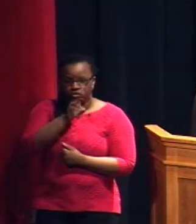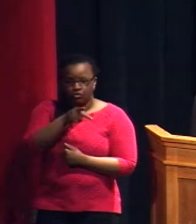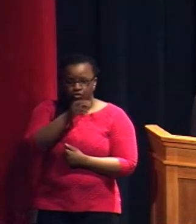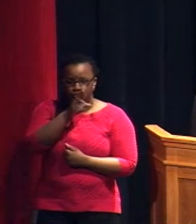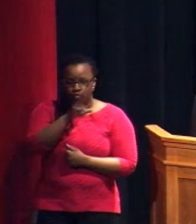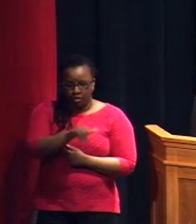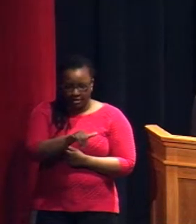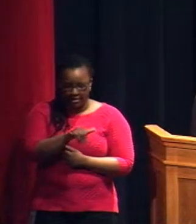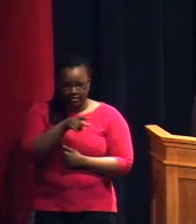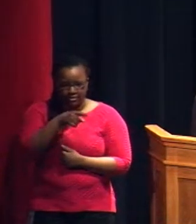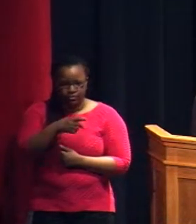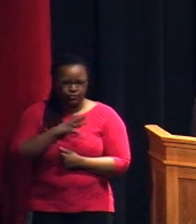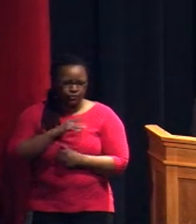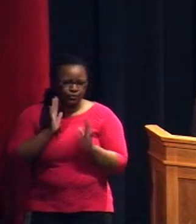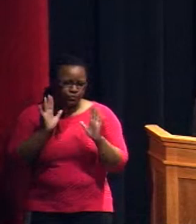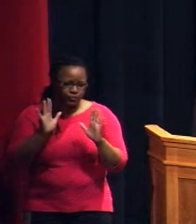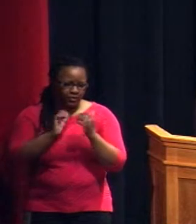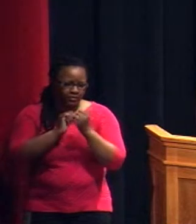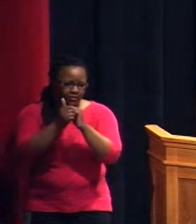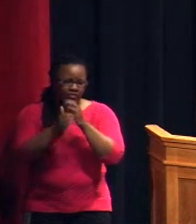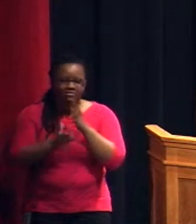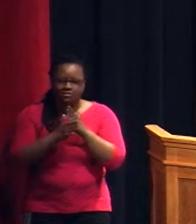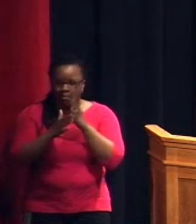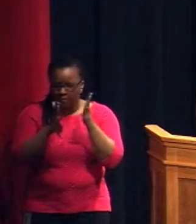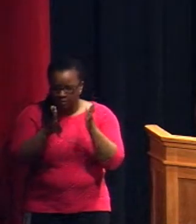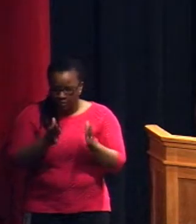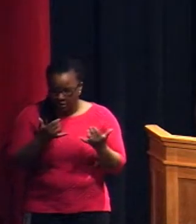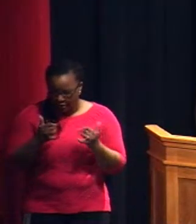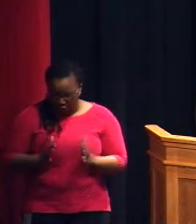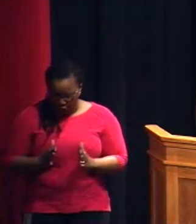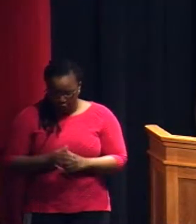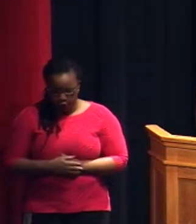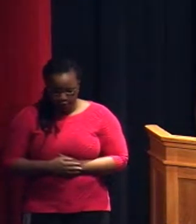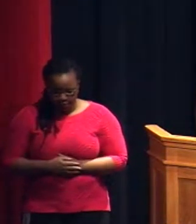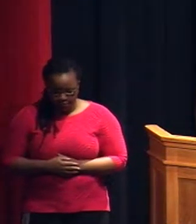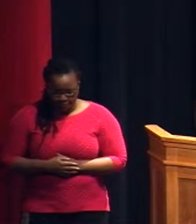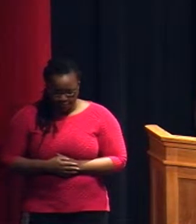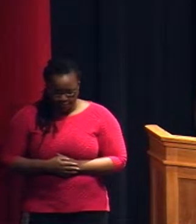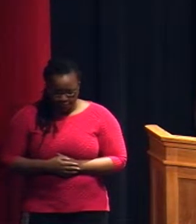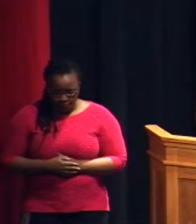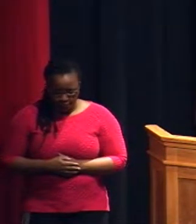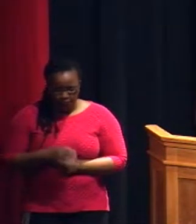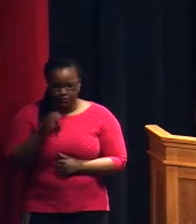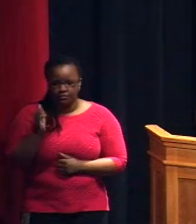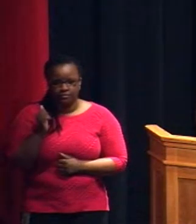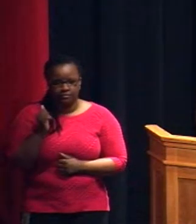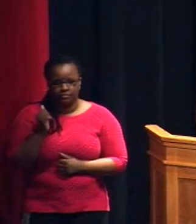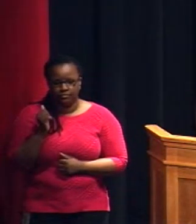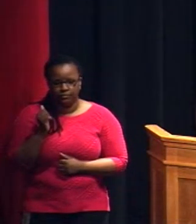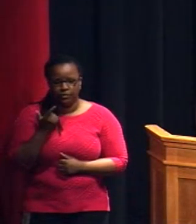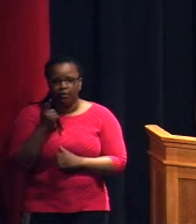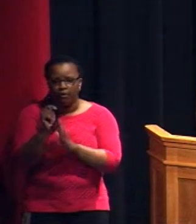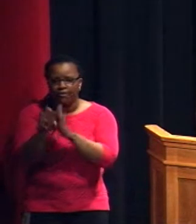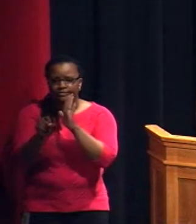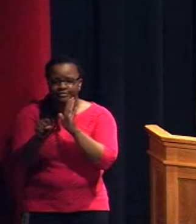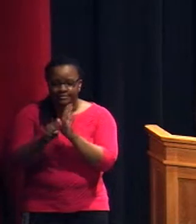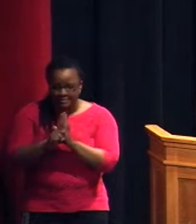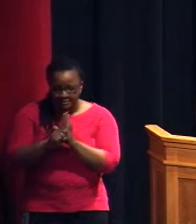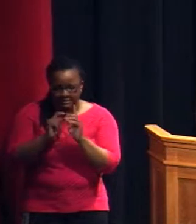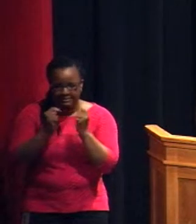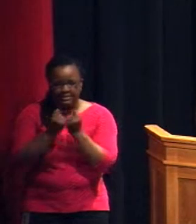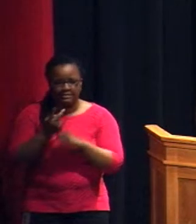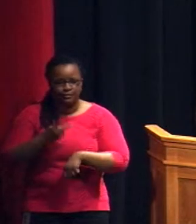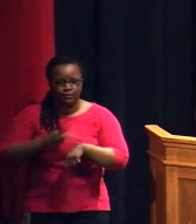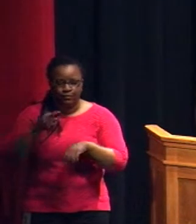and a two-time district player of the year, an all-region player of the year, and played on the all-state team twice during her time at